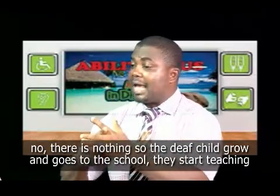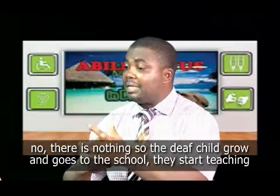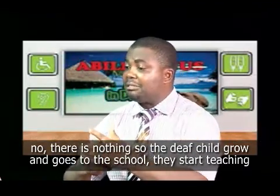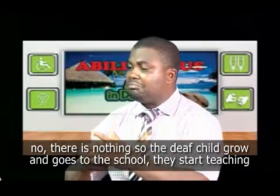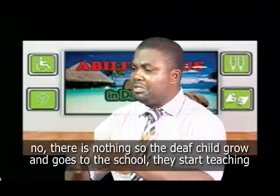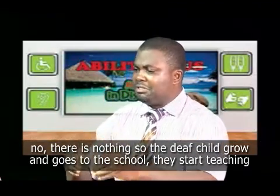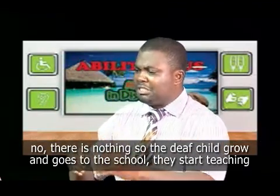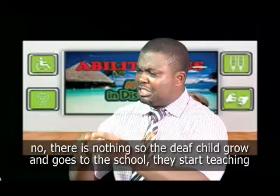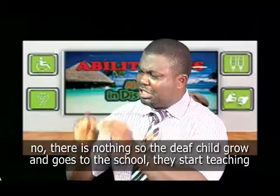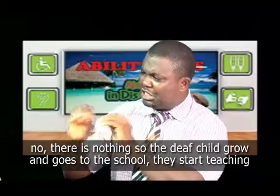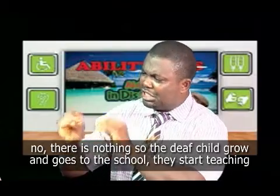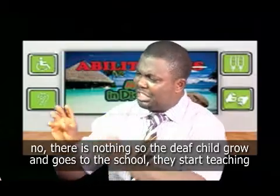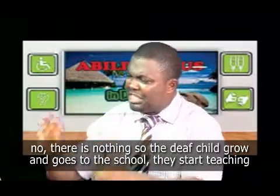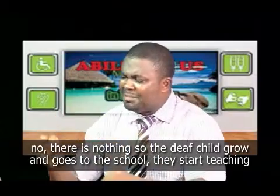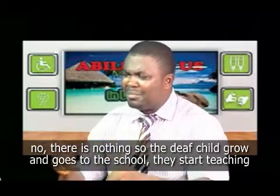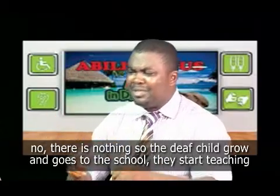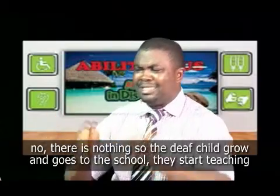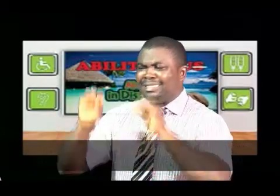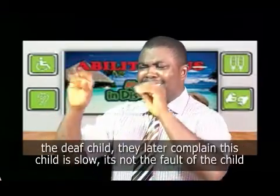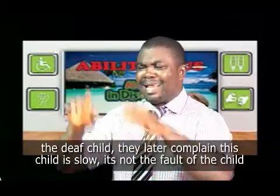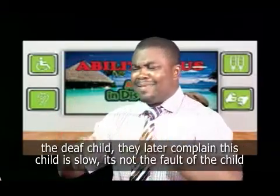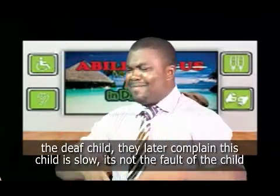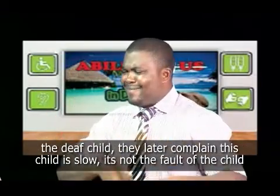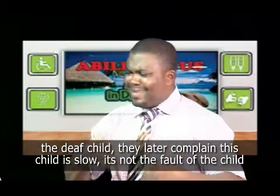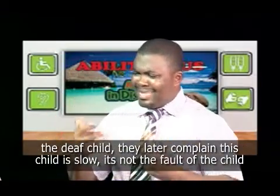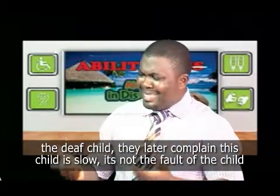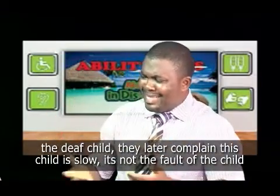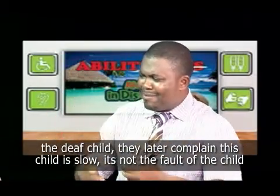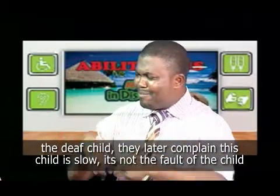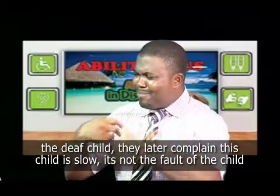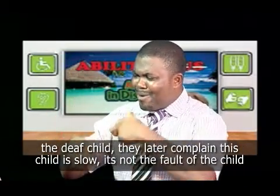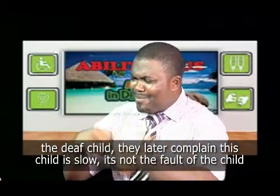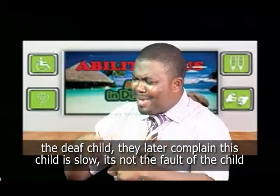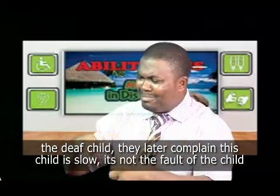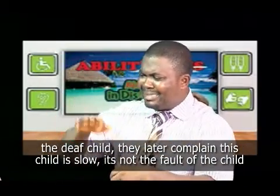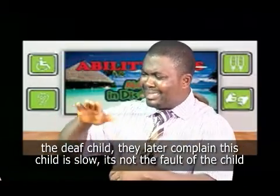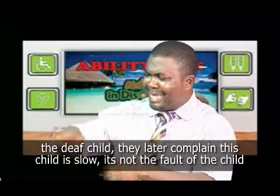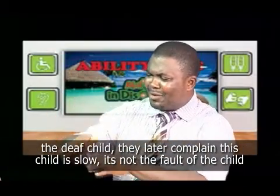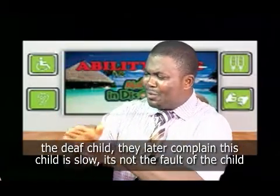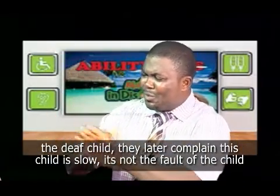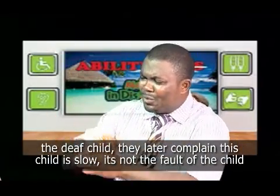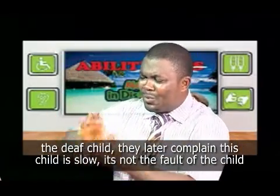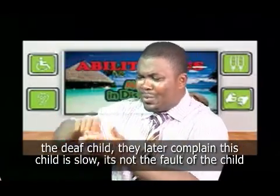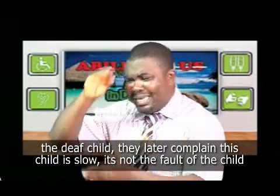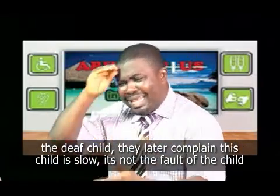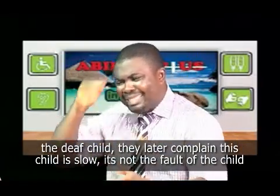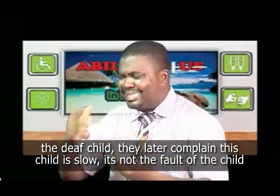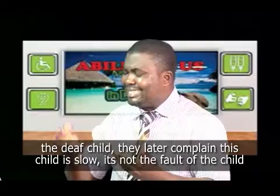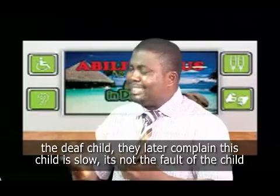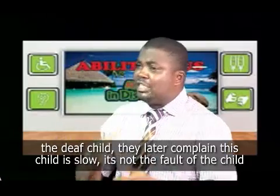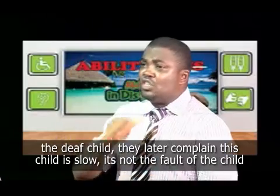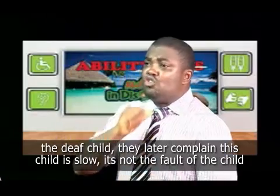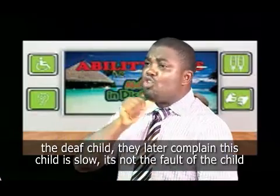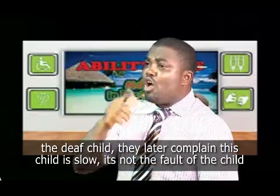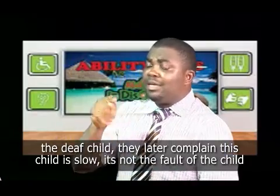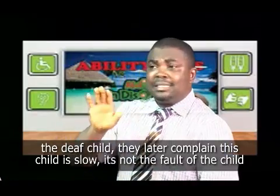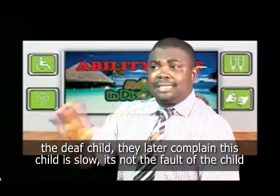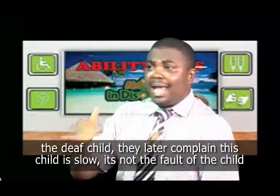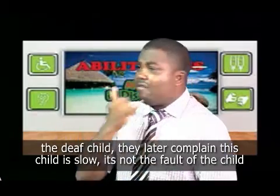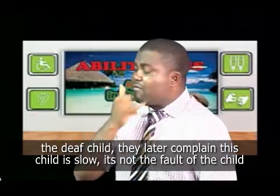school, they start teaching the deaf child, and the deaf child will feel, what's the problem? This child is slow. They will feel the deaf child